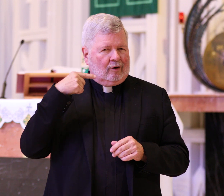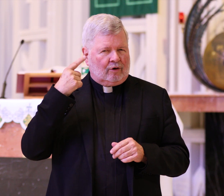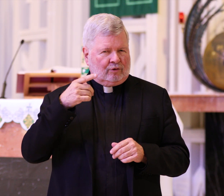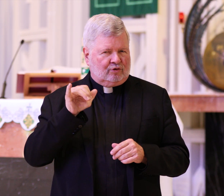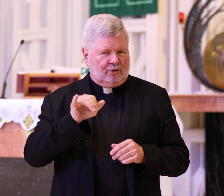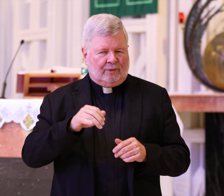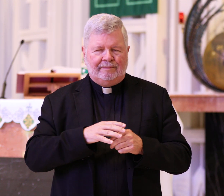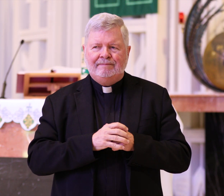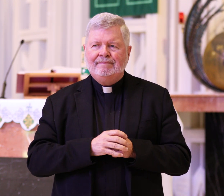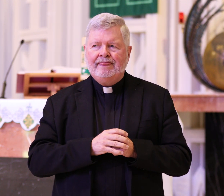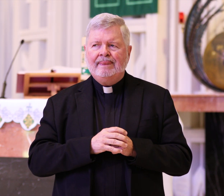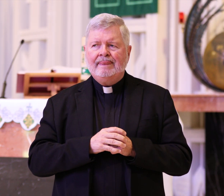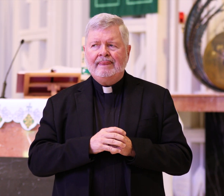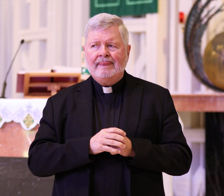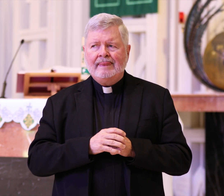loco too.